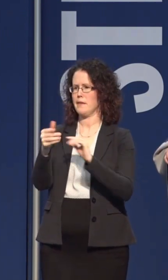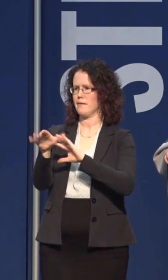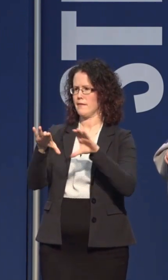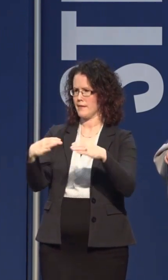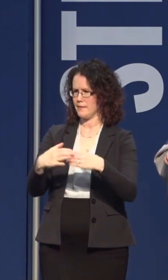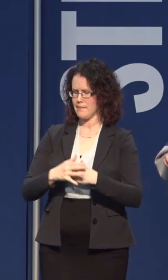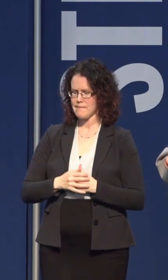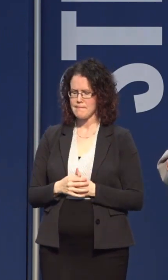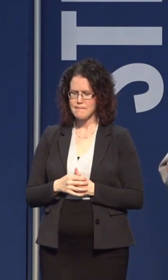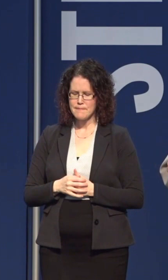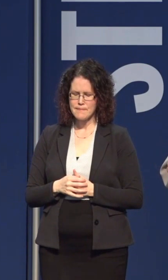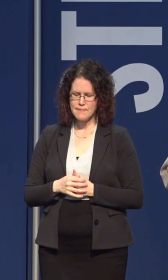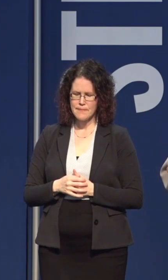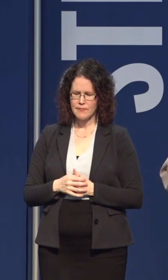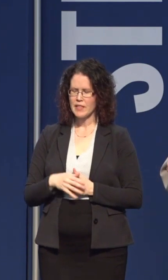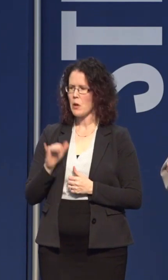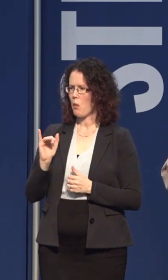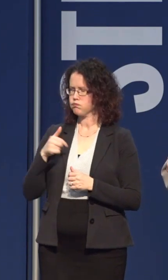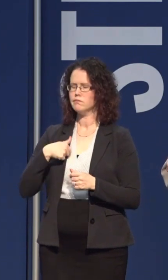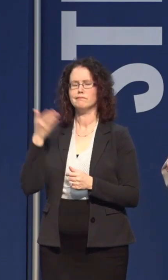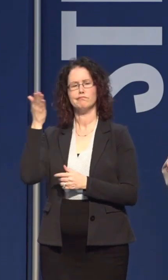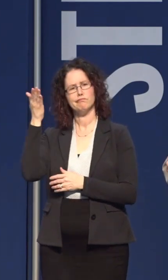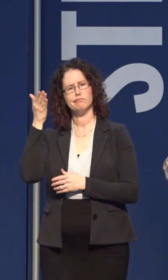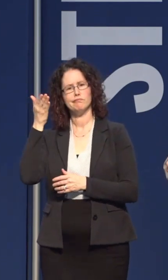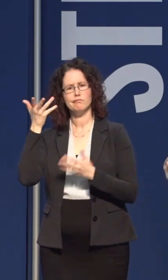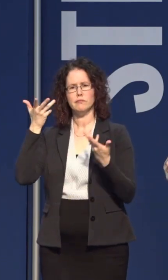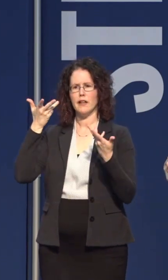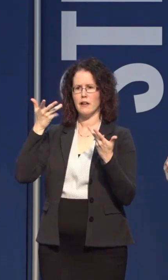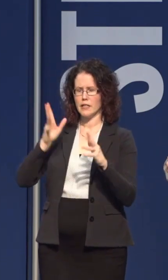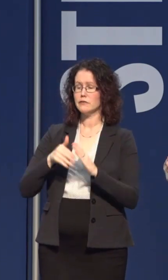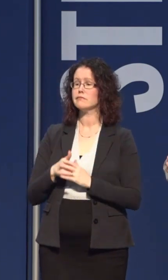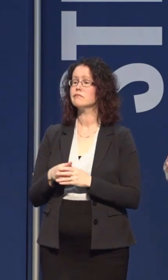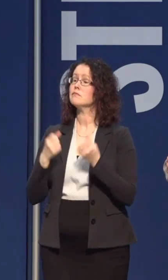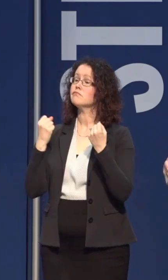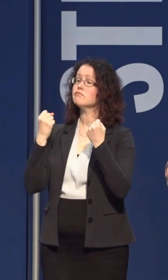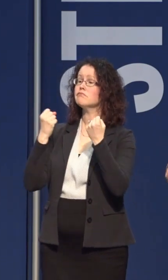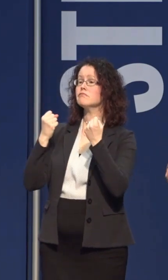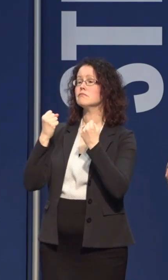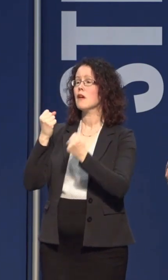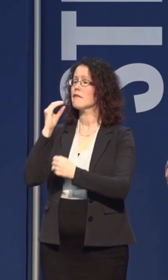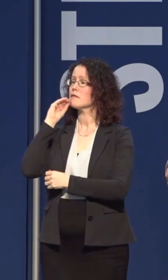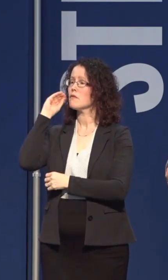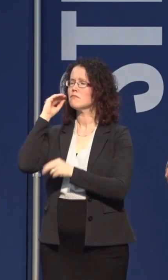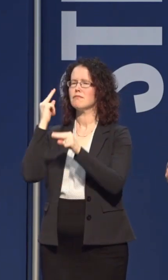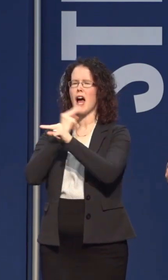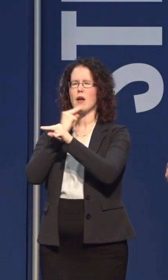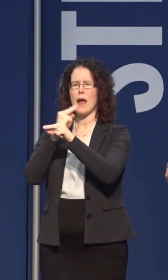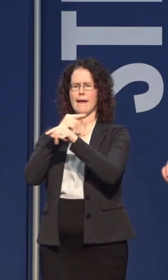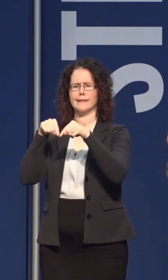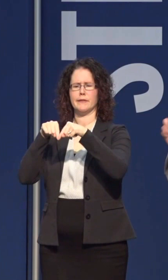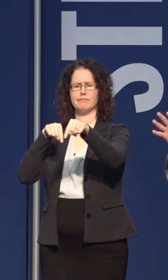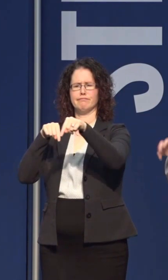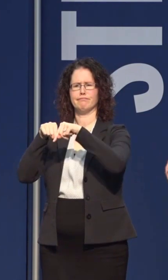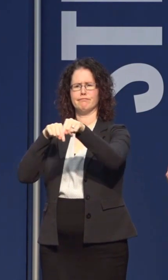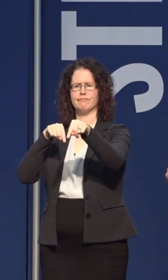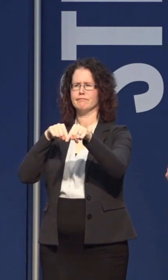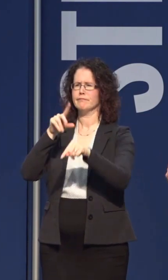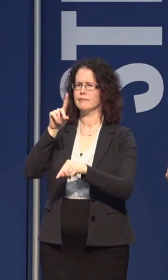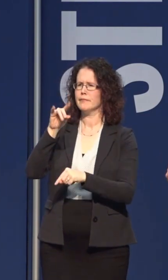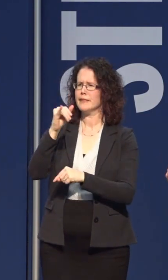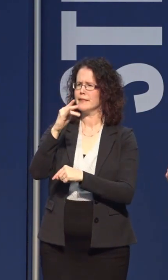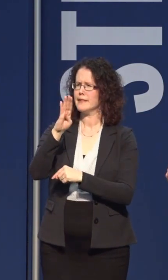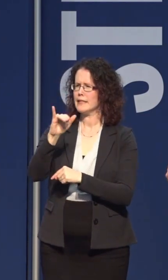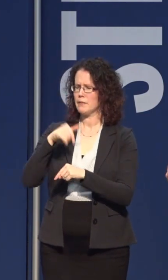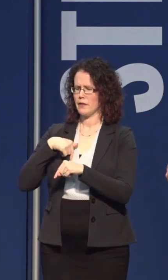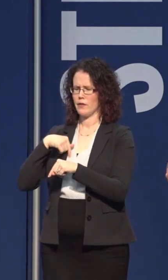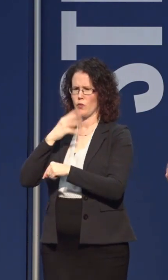back to Wolfville on a piece of highway between Digby and Wolfville, I saw a car pulled over on the side of the road with the four-way flashers